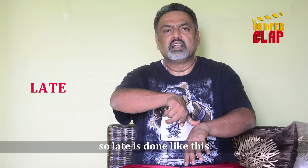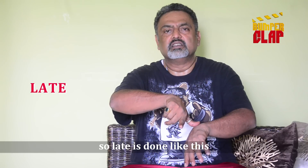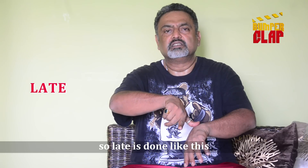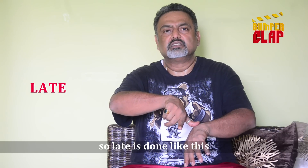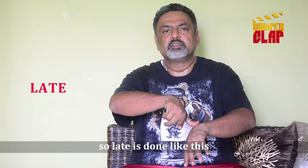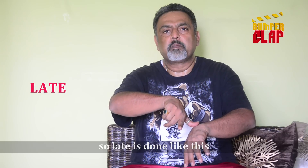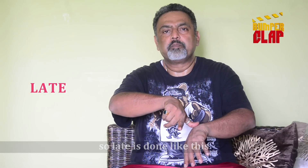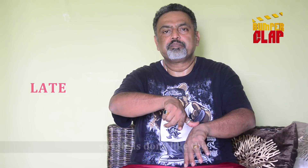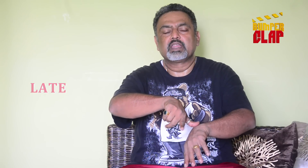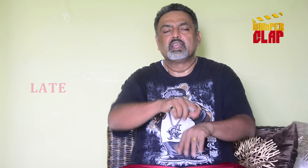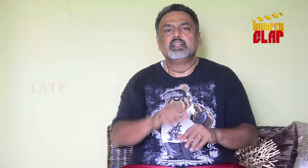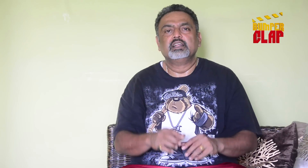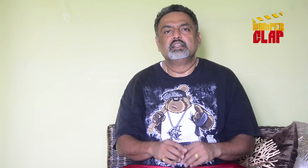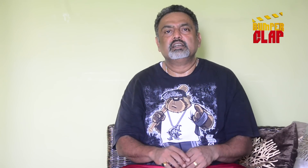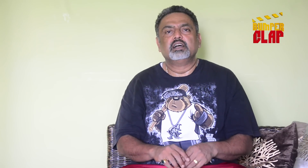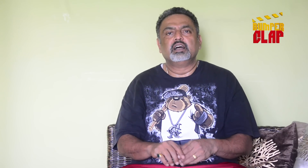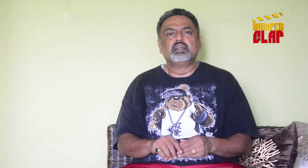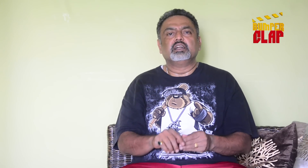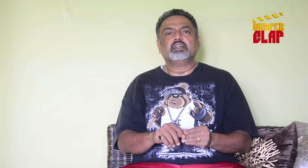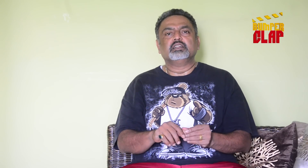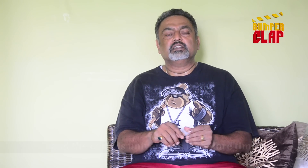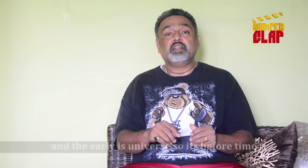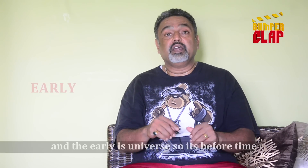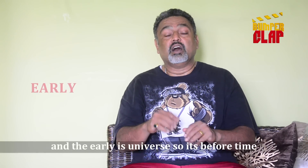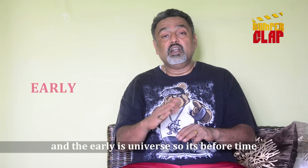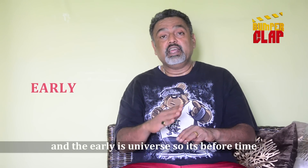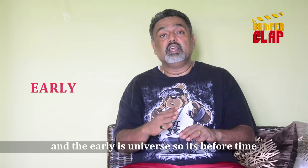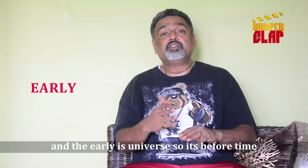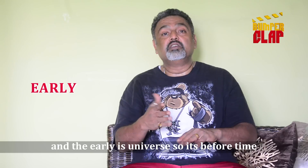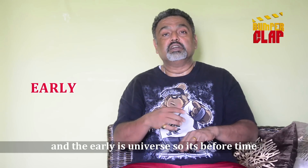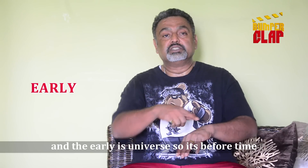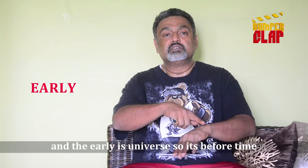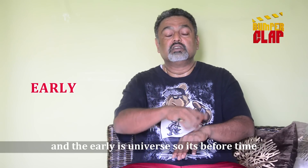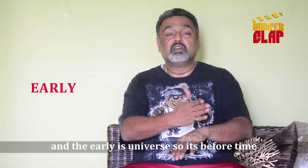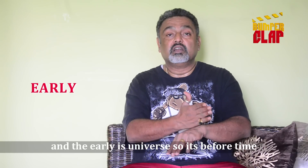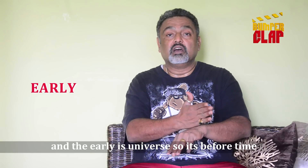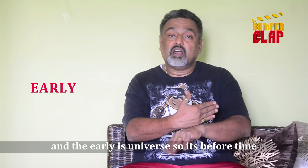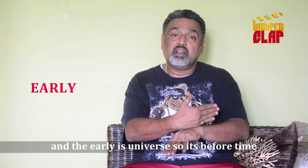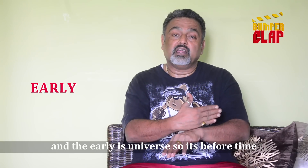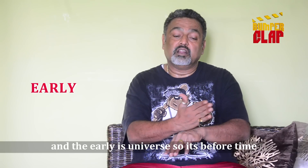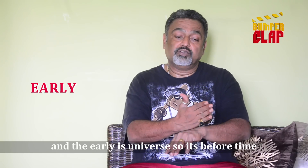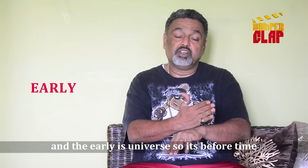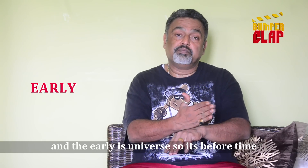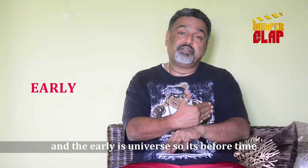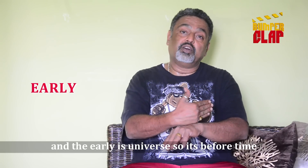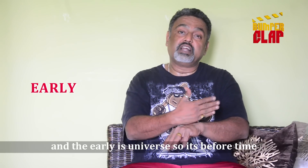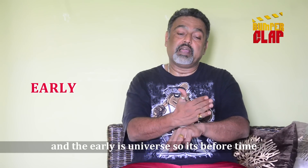late is the reverse early so it's before time